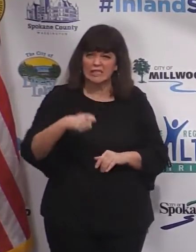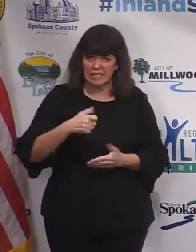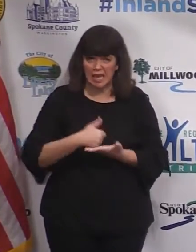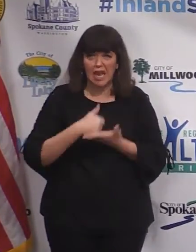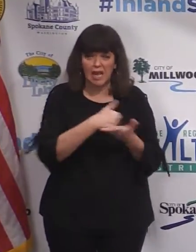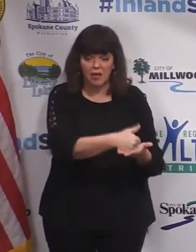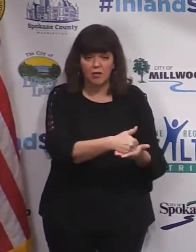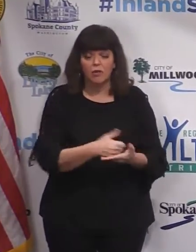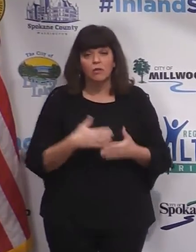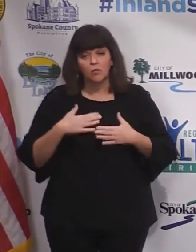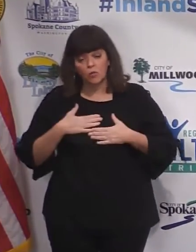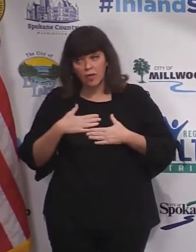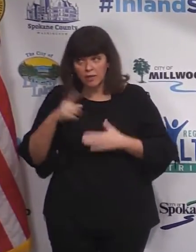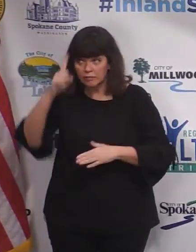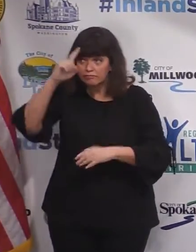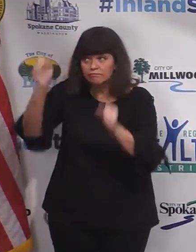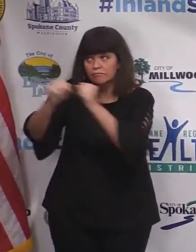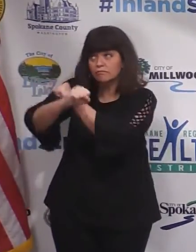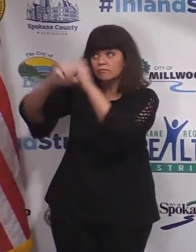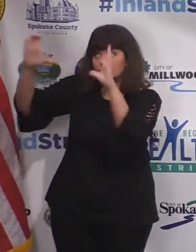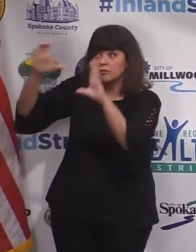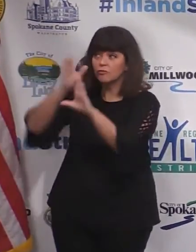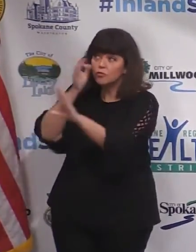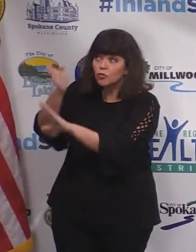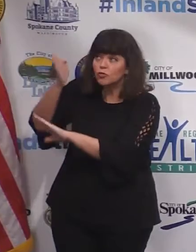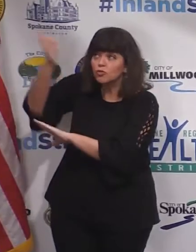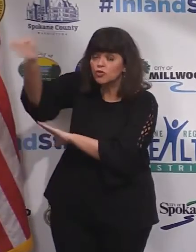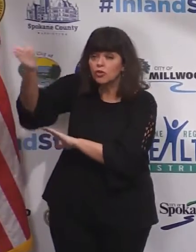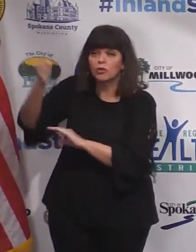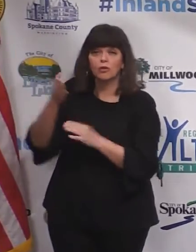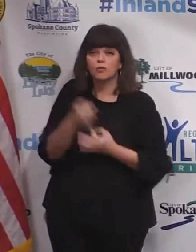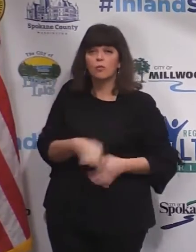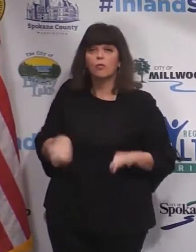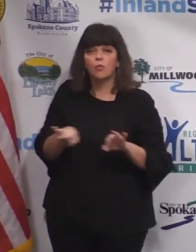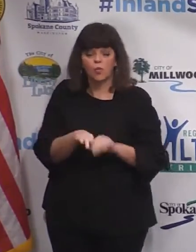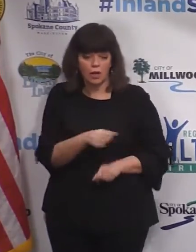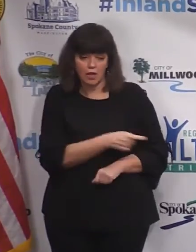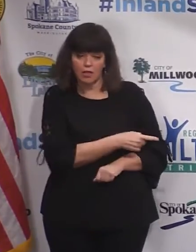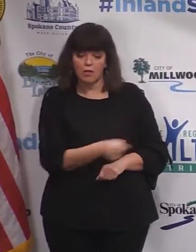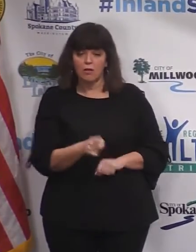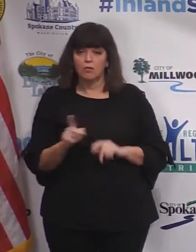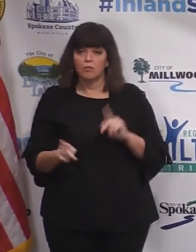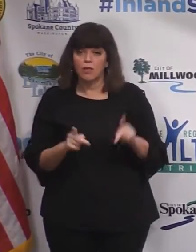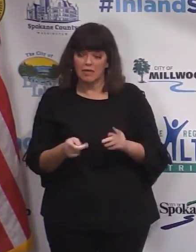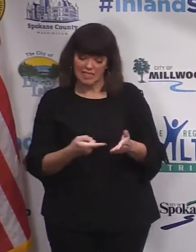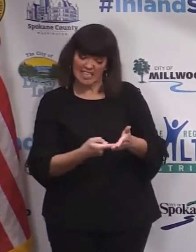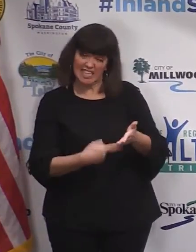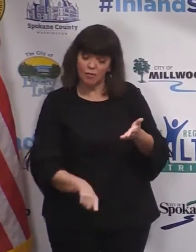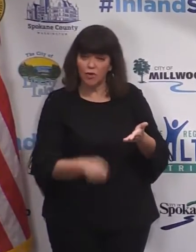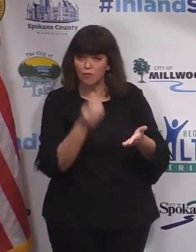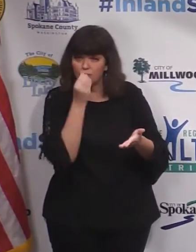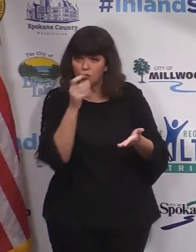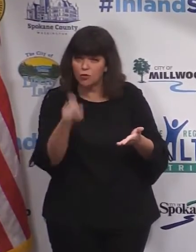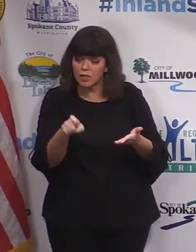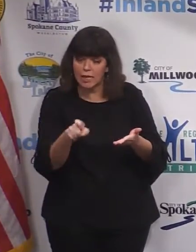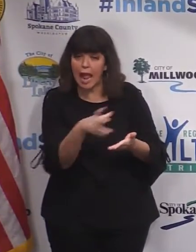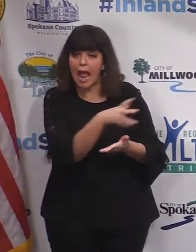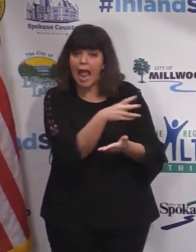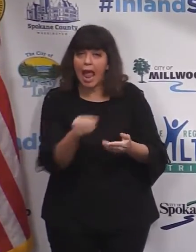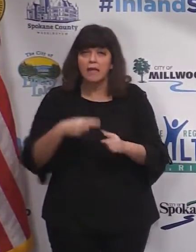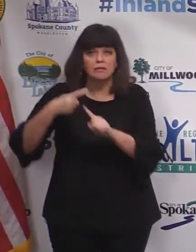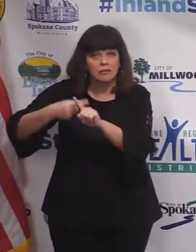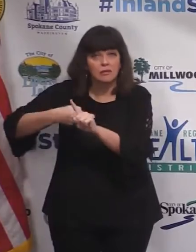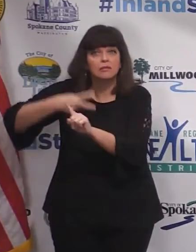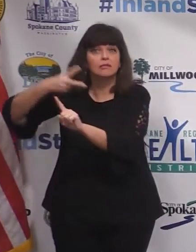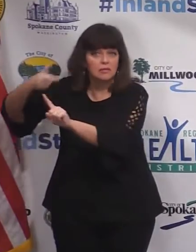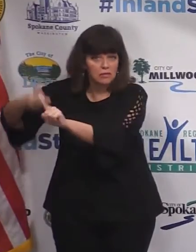haul as an organization. We want to make sure that folks have their basic needs met, not just next week, but also in the months to come. And we're going to